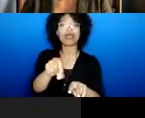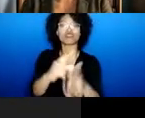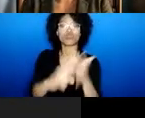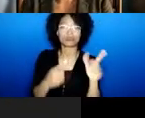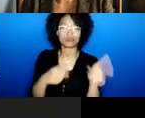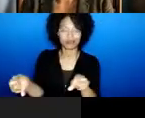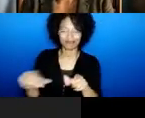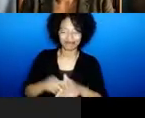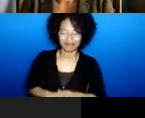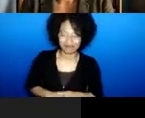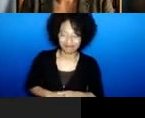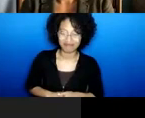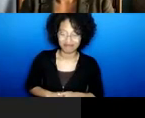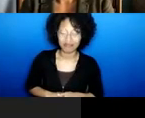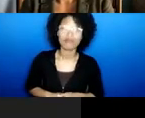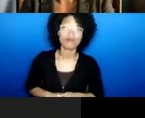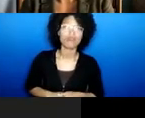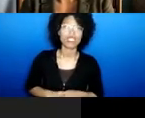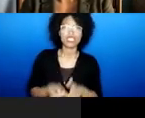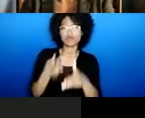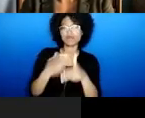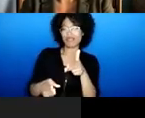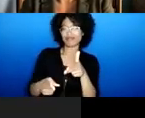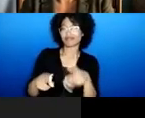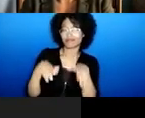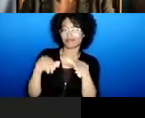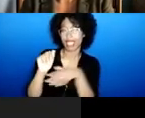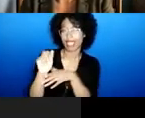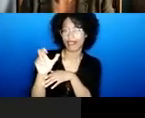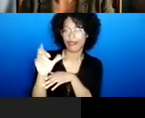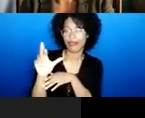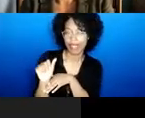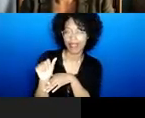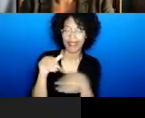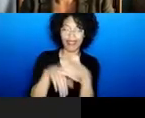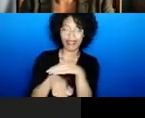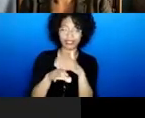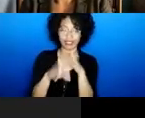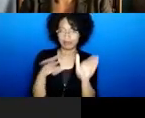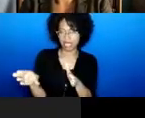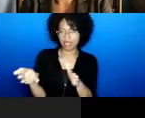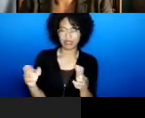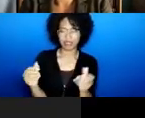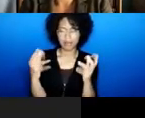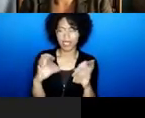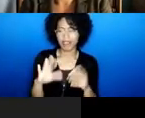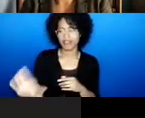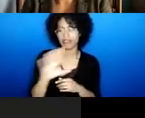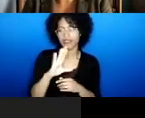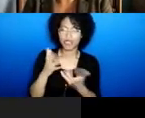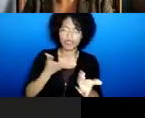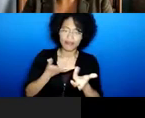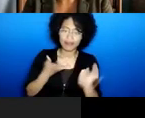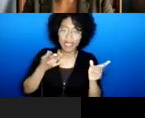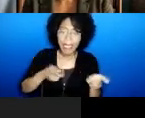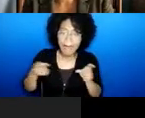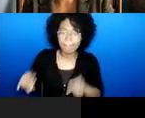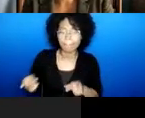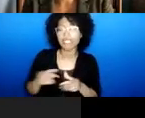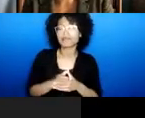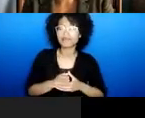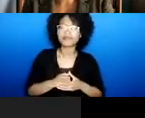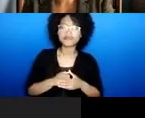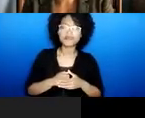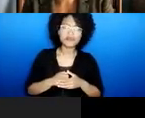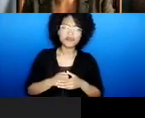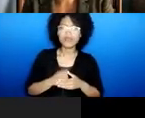This is briefly AERA's access plan, amongst many other things that they're conversations that are happening and that they're working on. They've thought